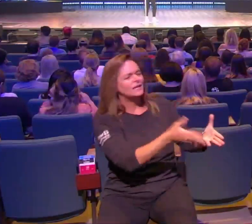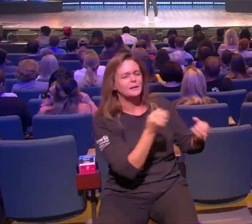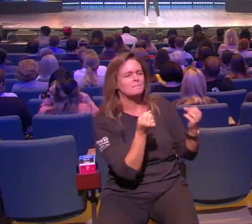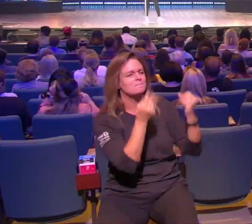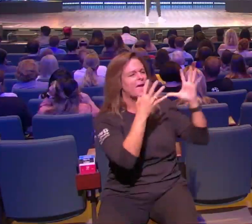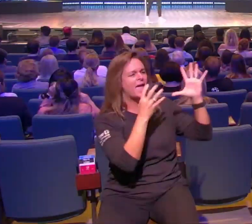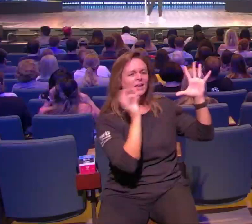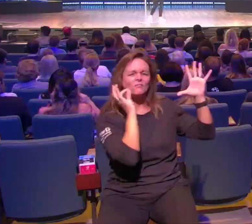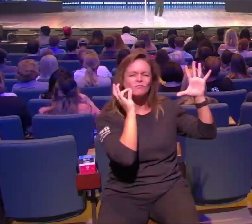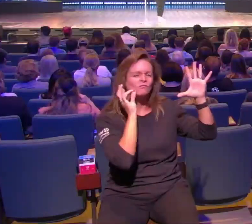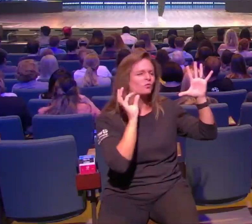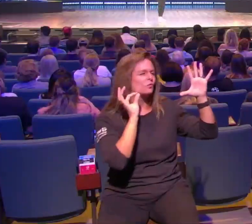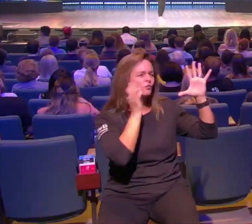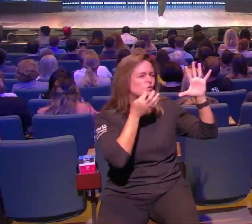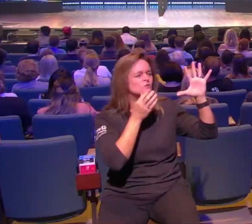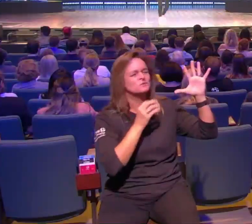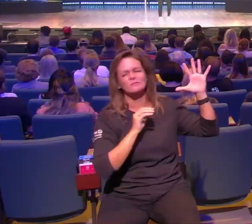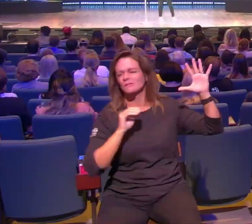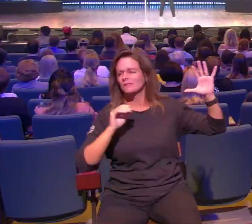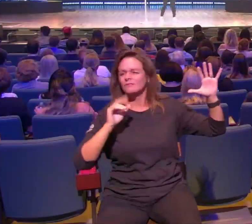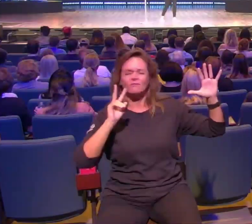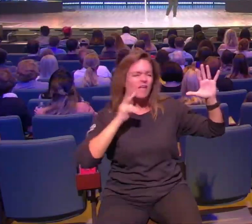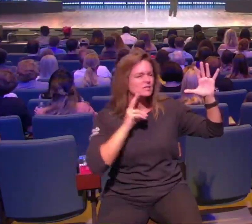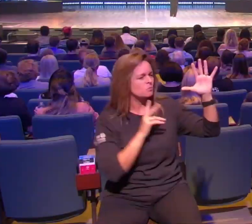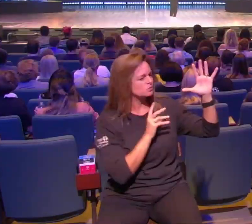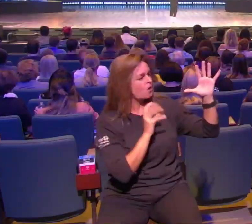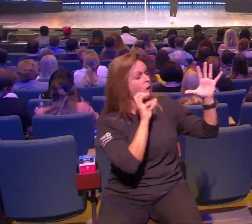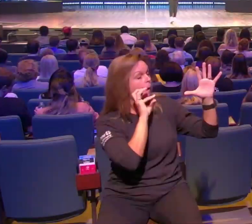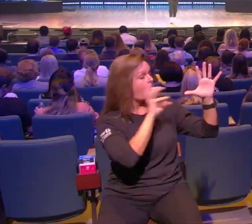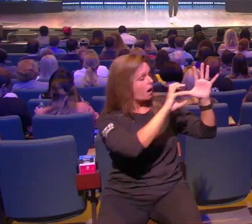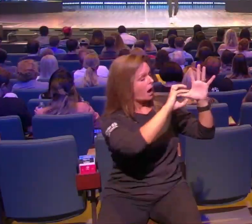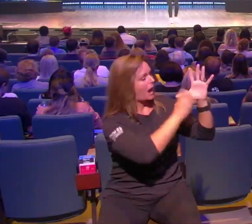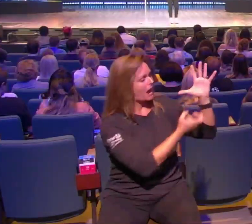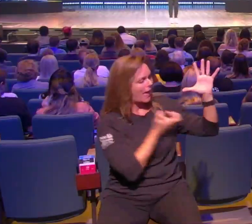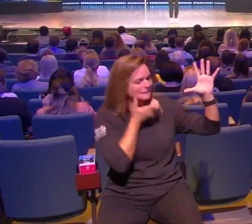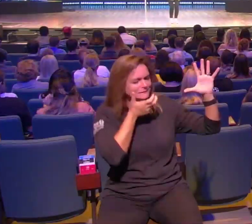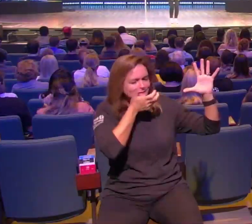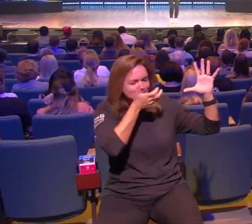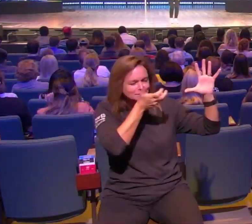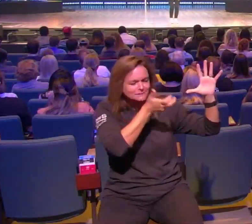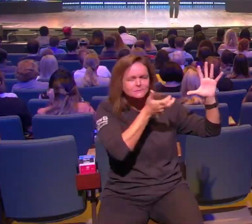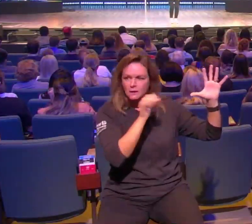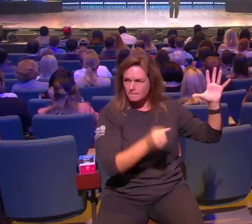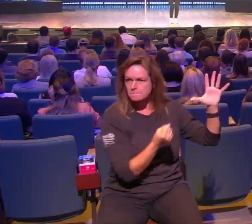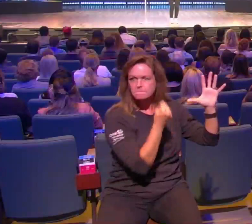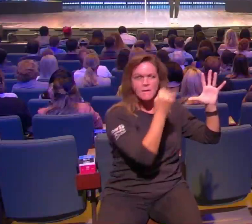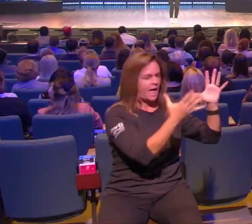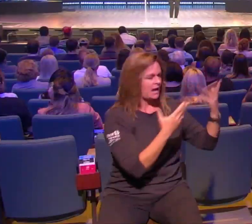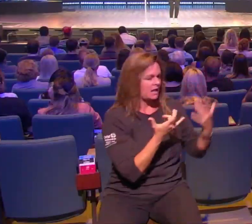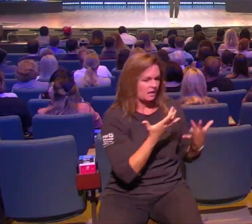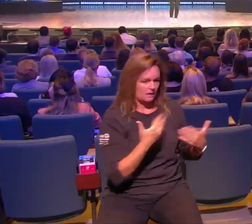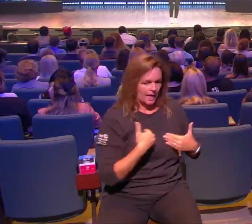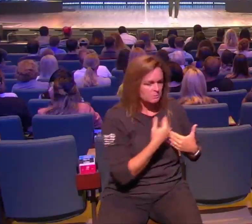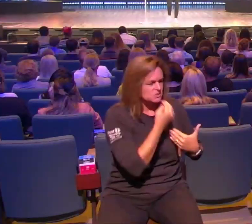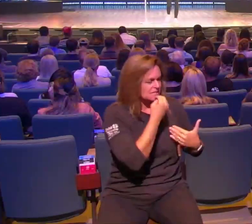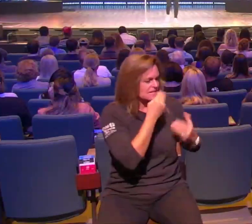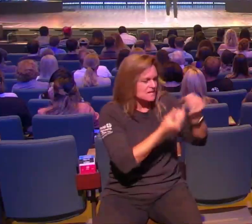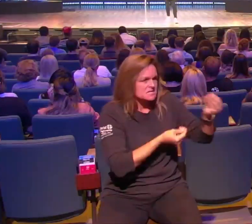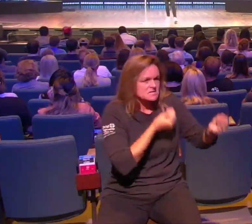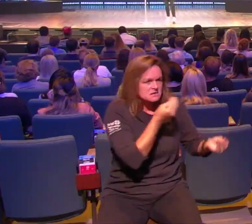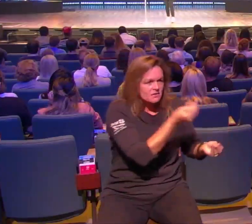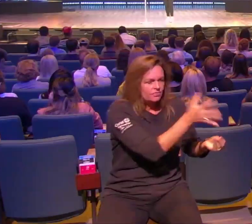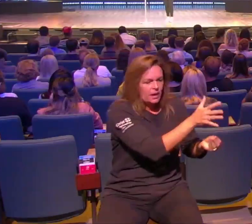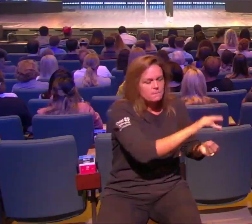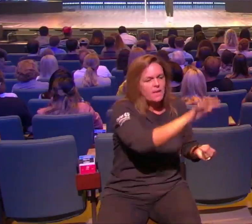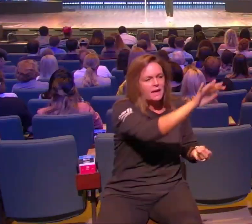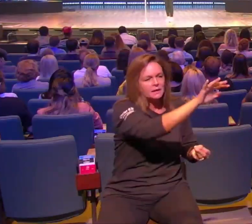pretty soon, there was a revolt and a rebellion against Moses. They even actually tried to kill Moses. So they